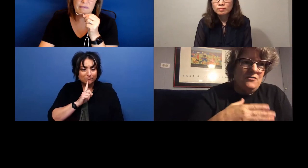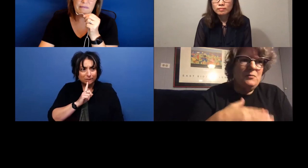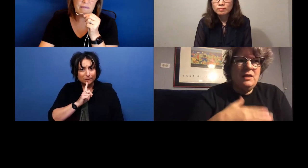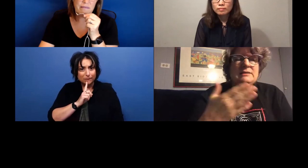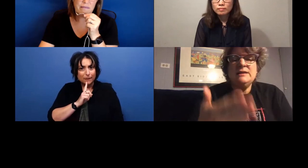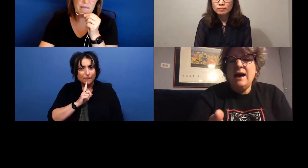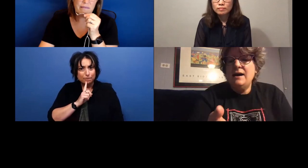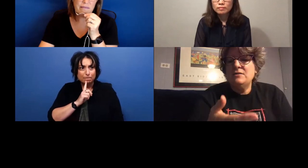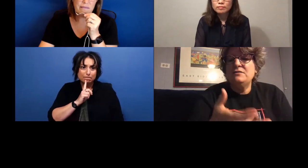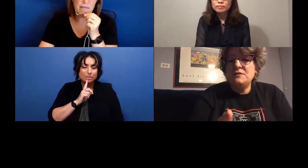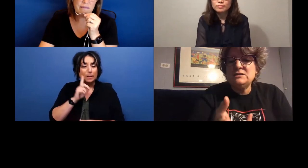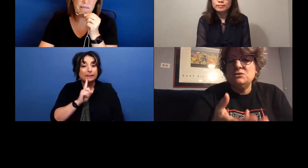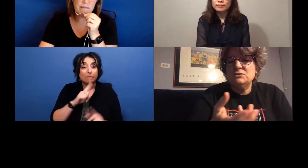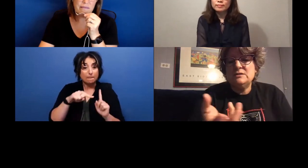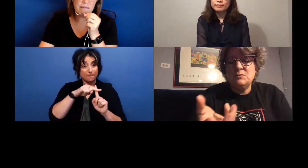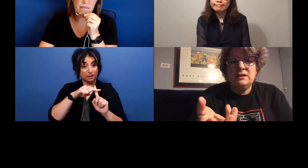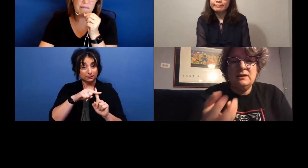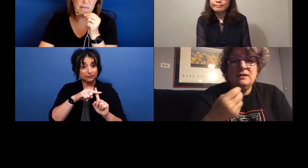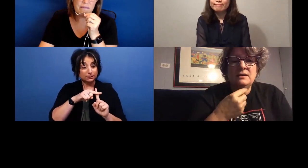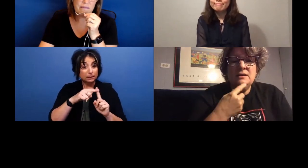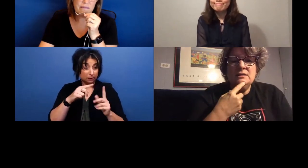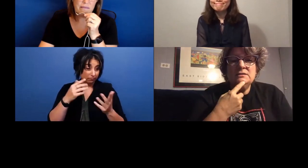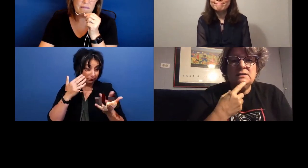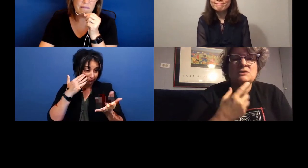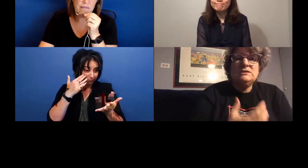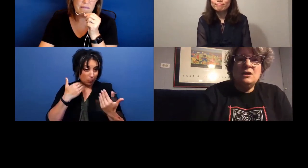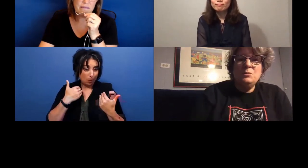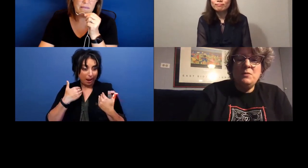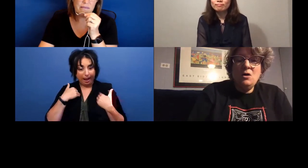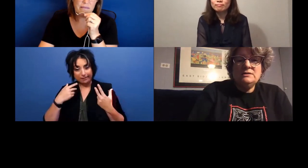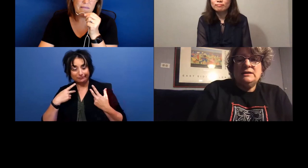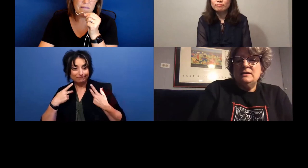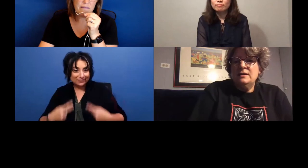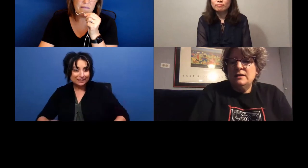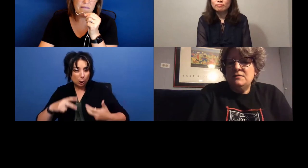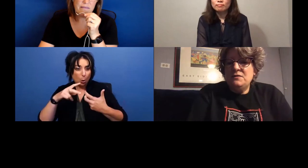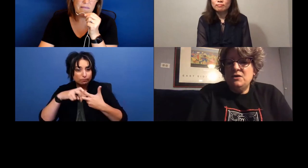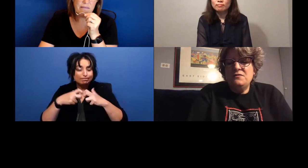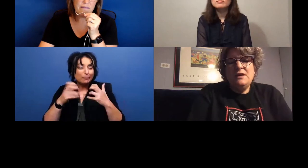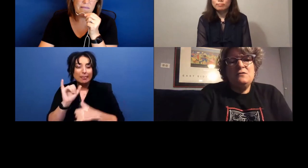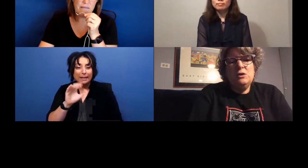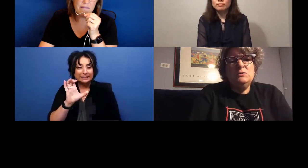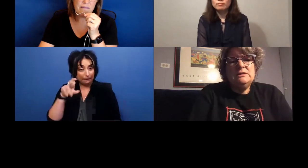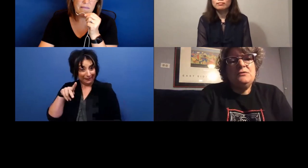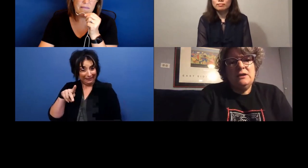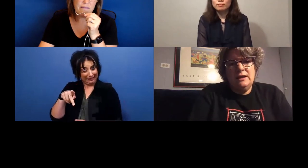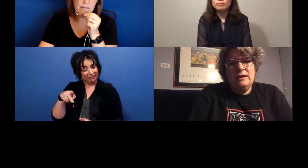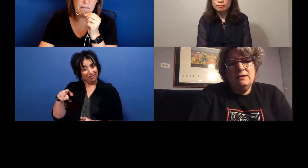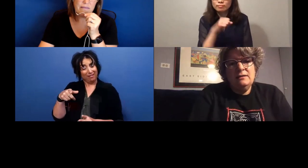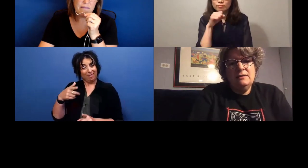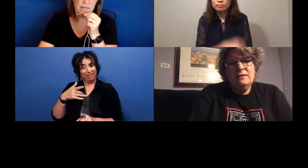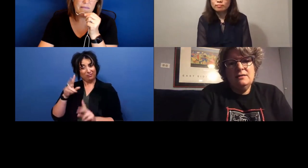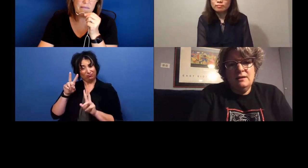deaf plus have a physical disability, such as cerebral palsy, if they're viewed